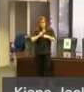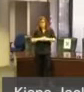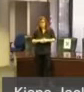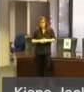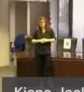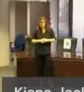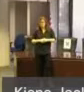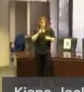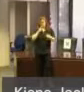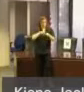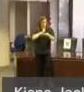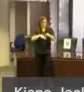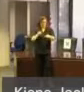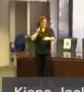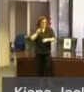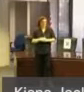Abstaining?